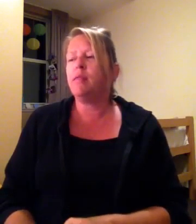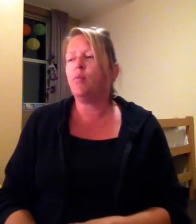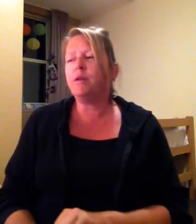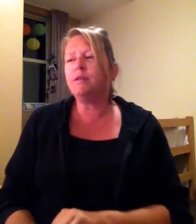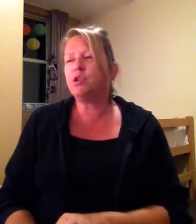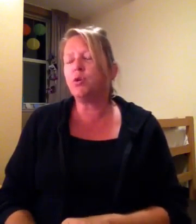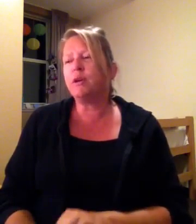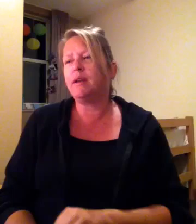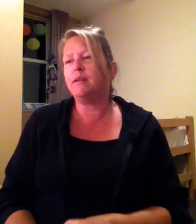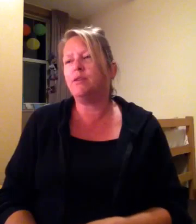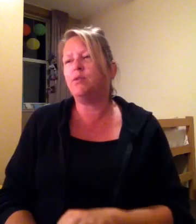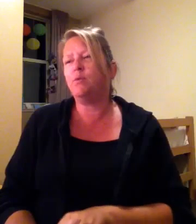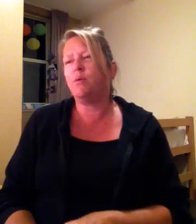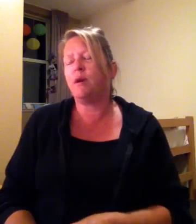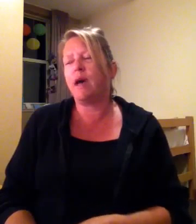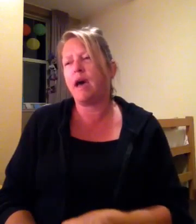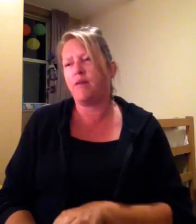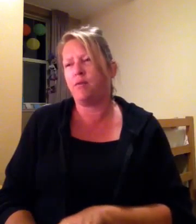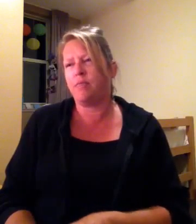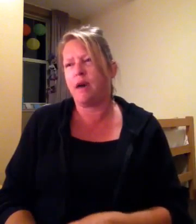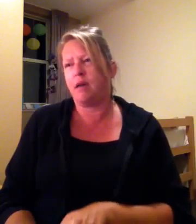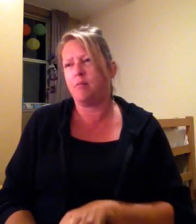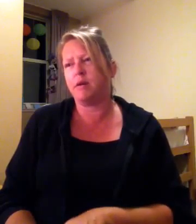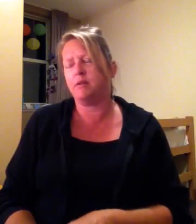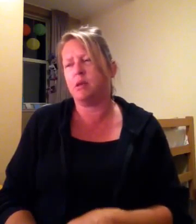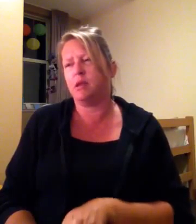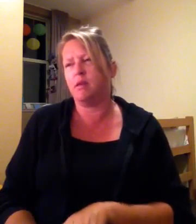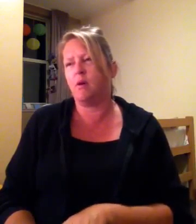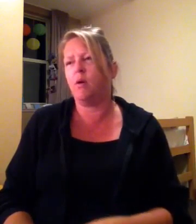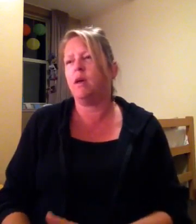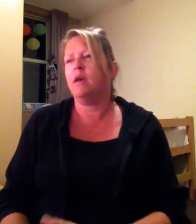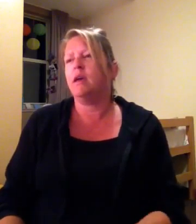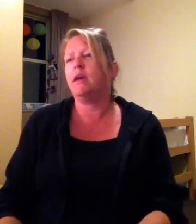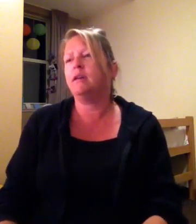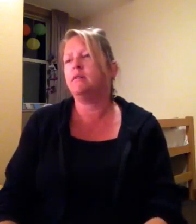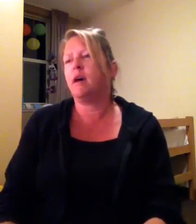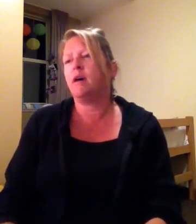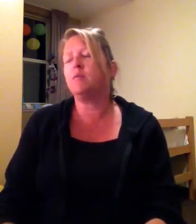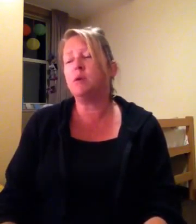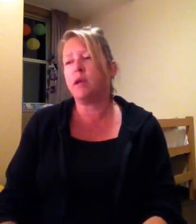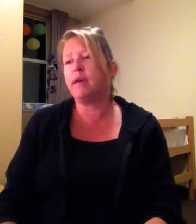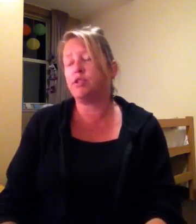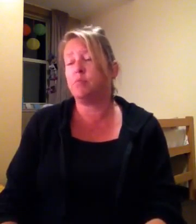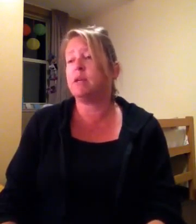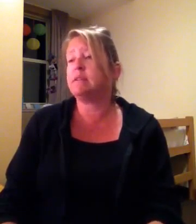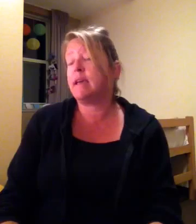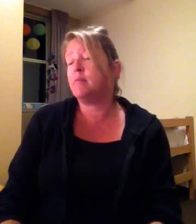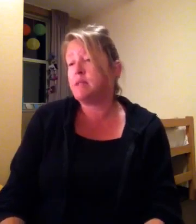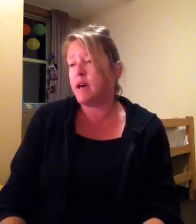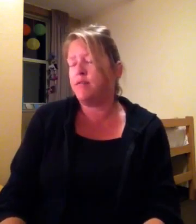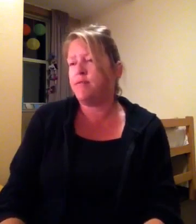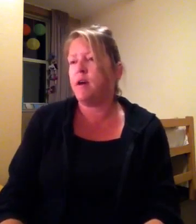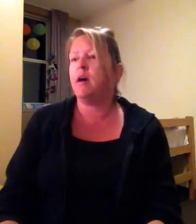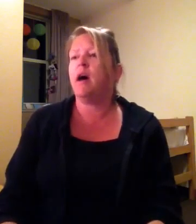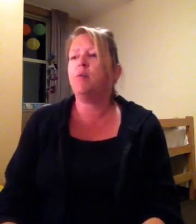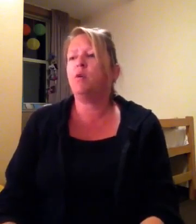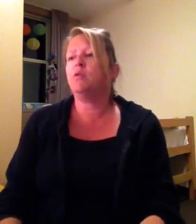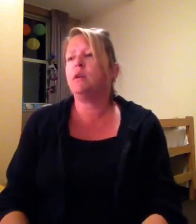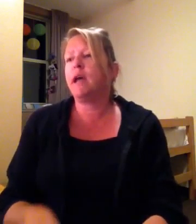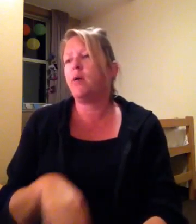one deterrent I do have with that possibility, though, is communication, because I am deaf. I'm wondering how I